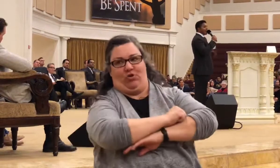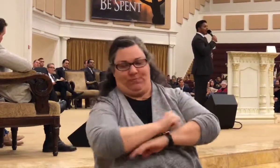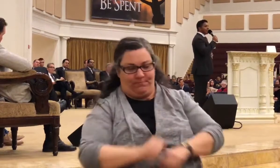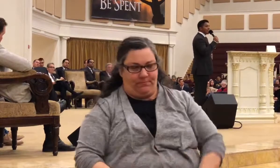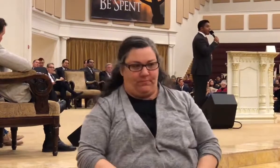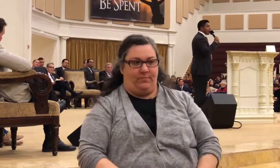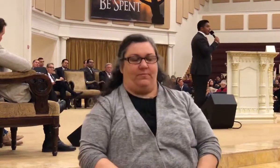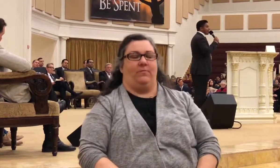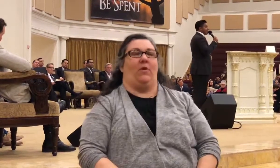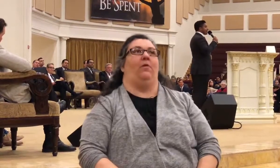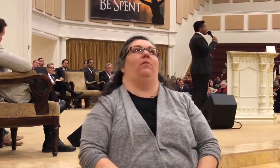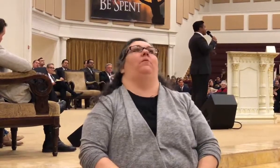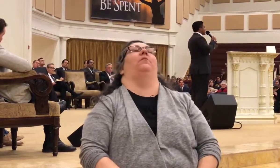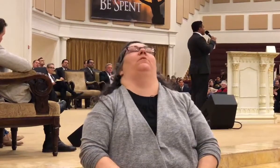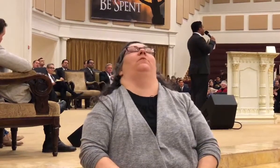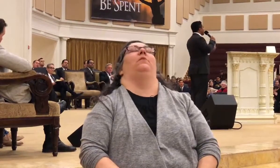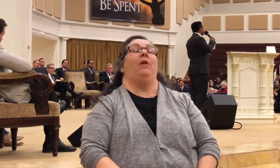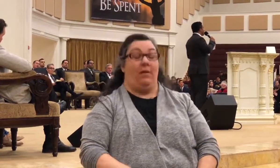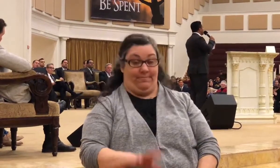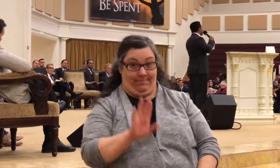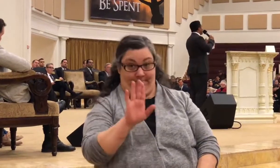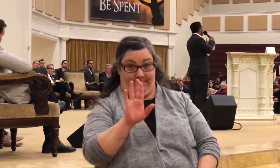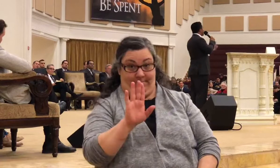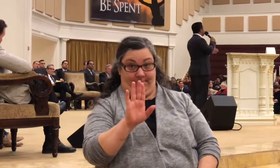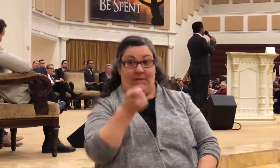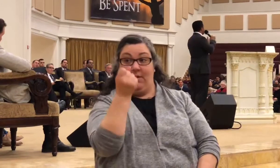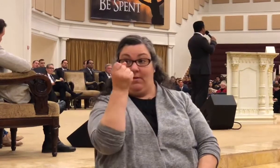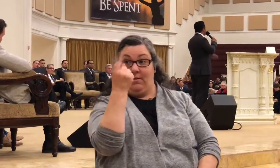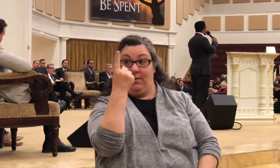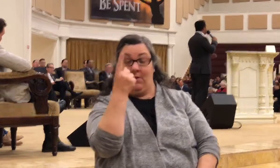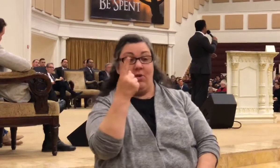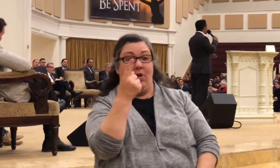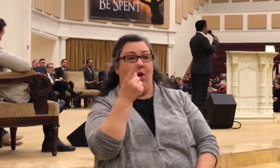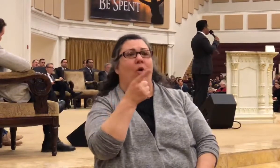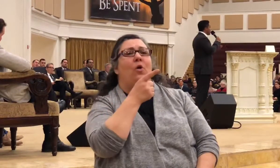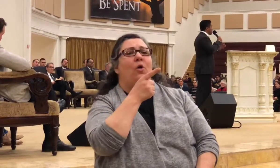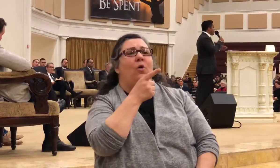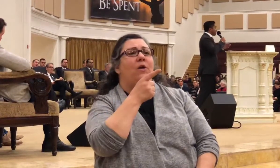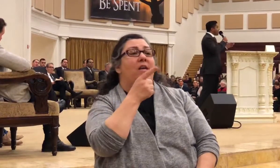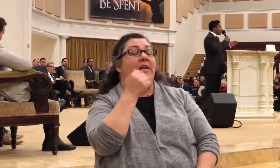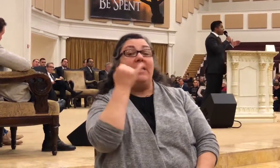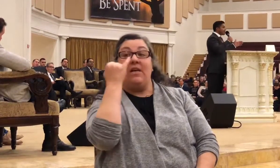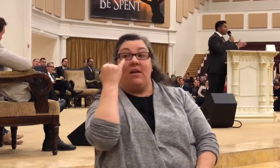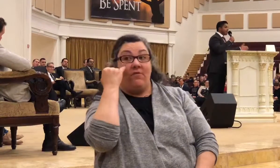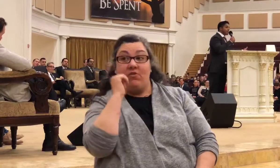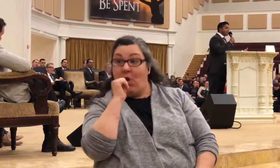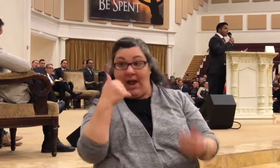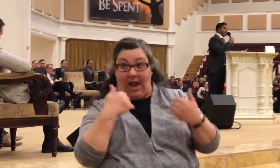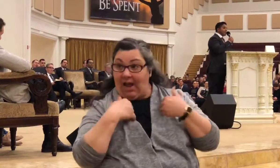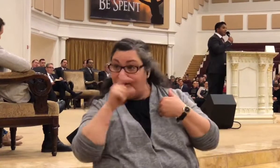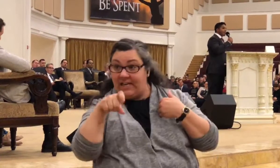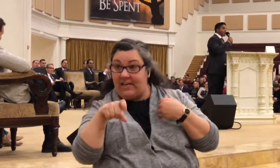everybody, oh man. Here's the point. Nobody can receive a miracle if you don't have a need.